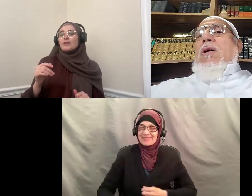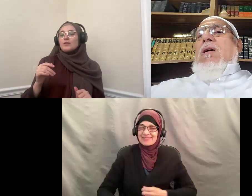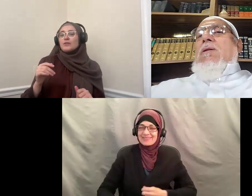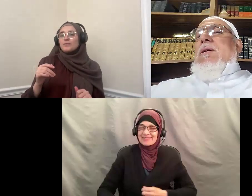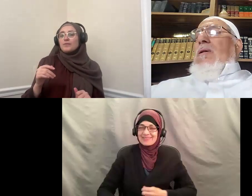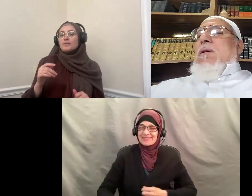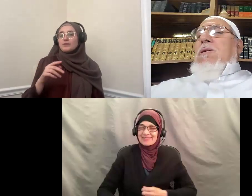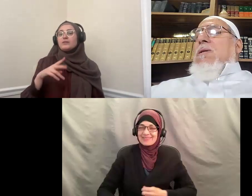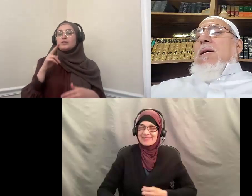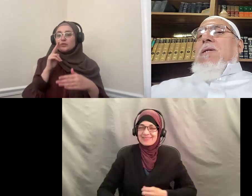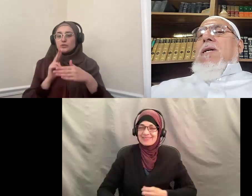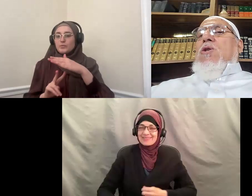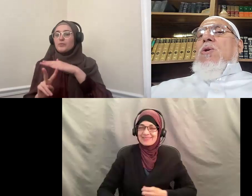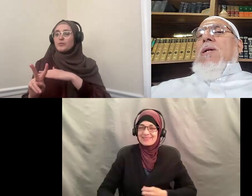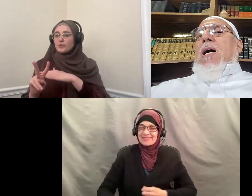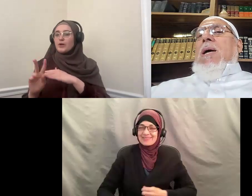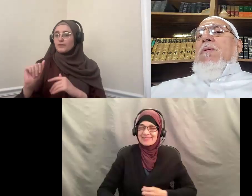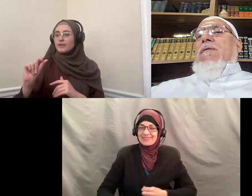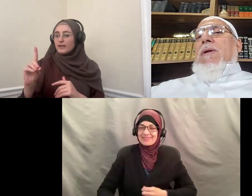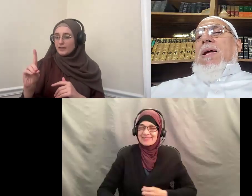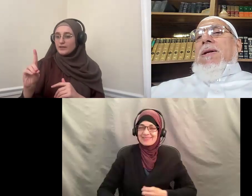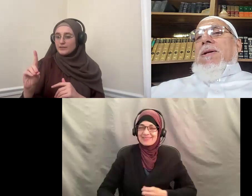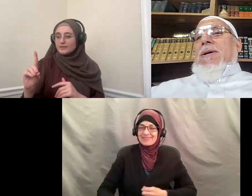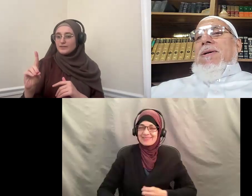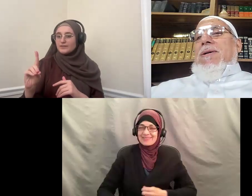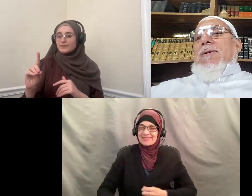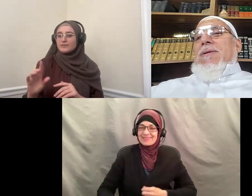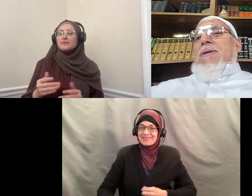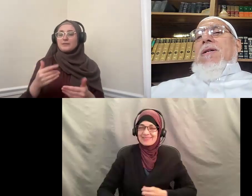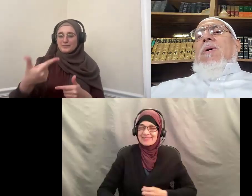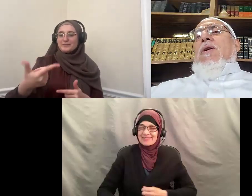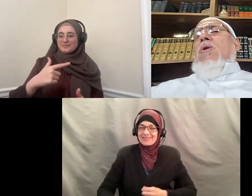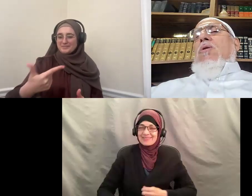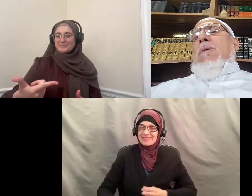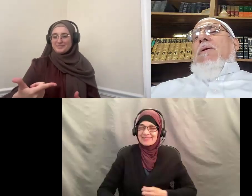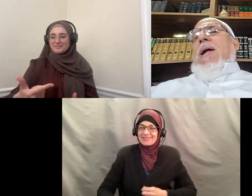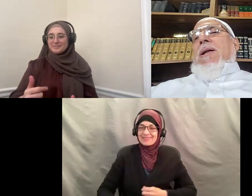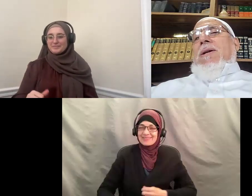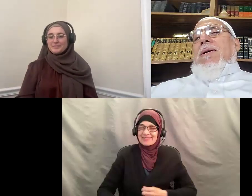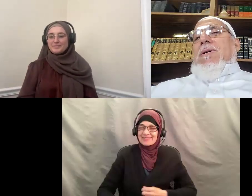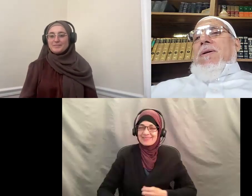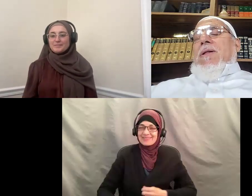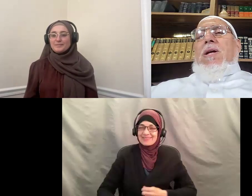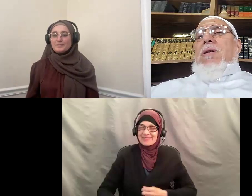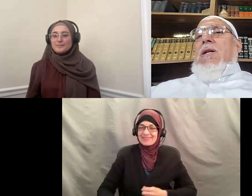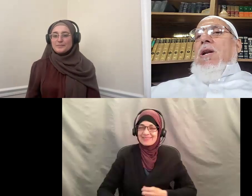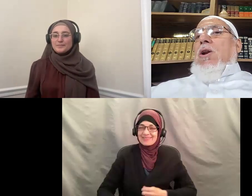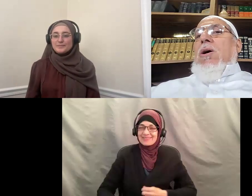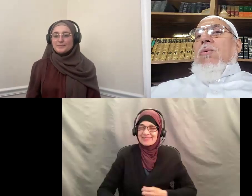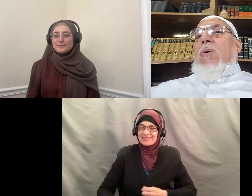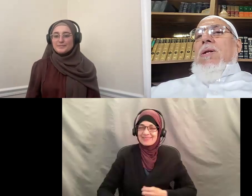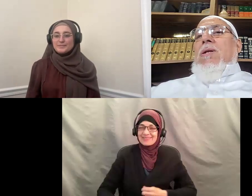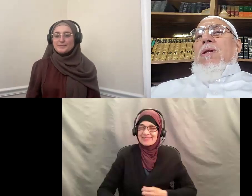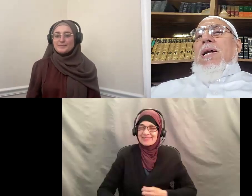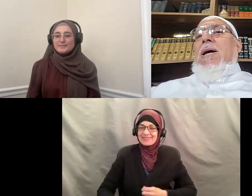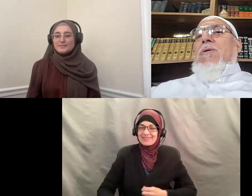they thought this is a seasonal type of rain. It's our normal rain. They didn't